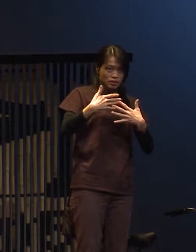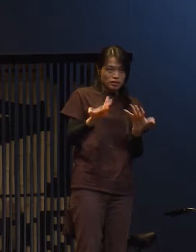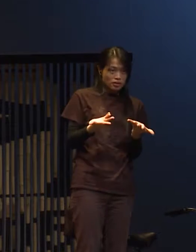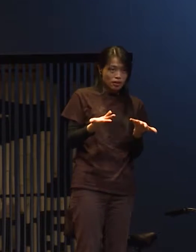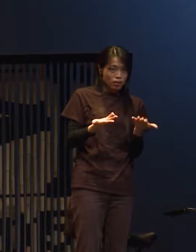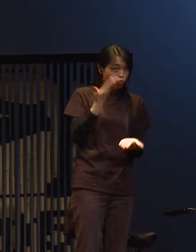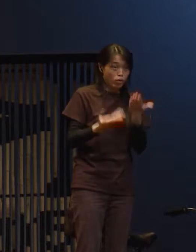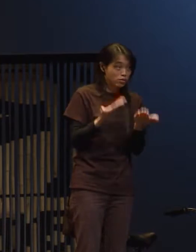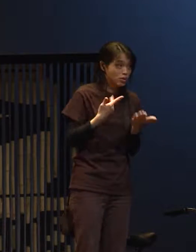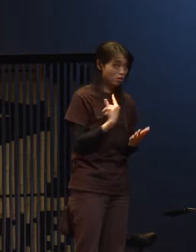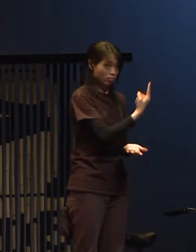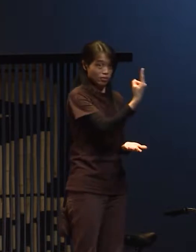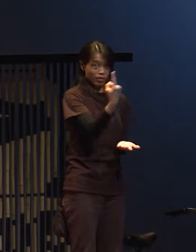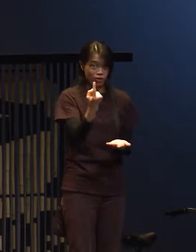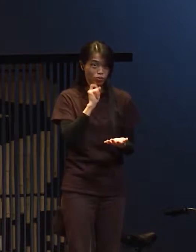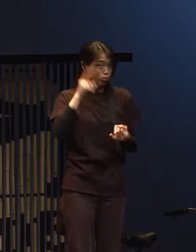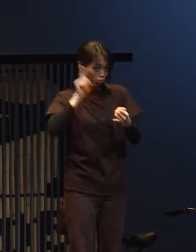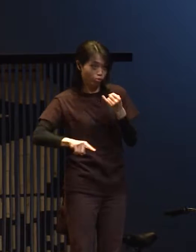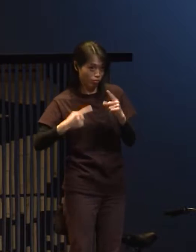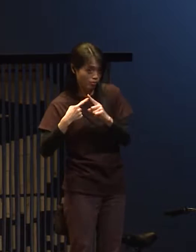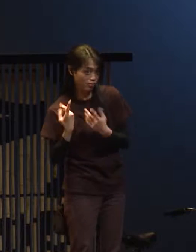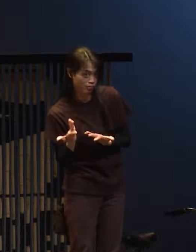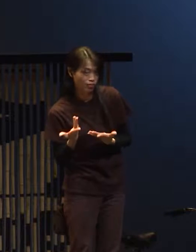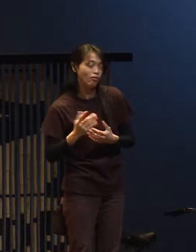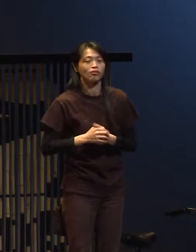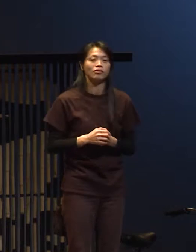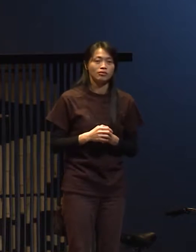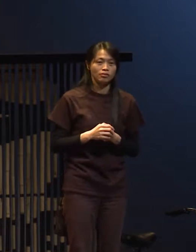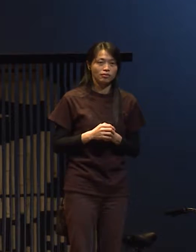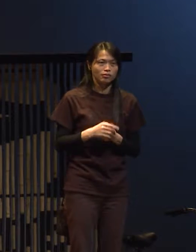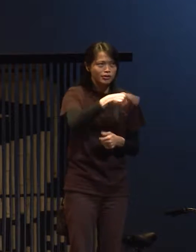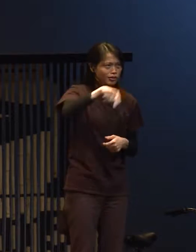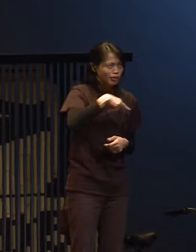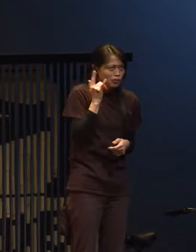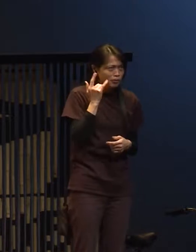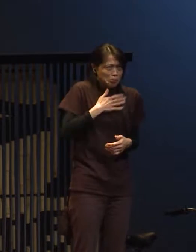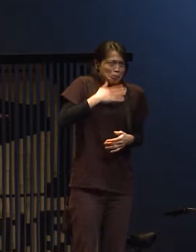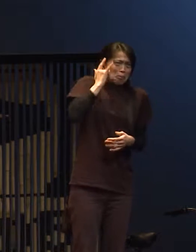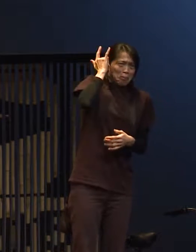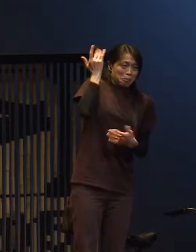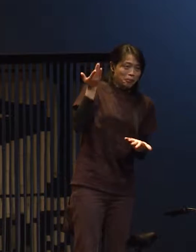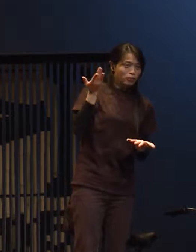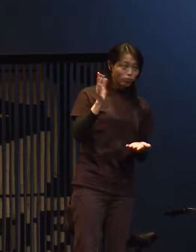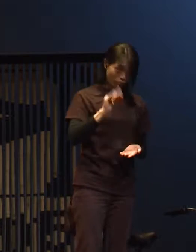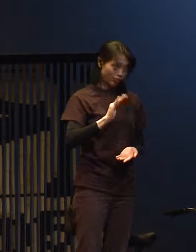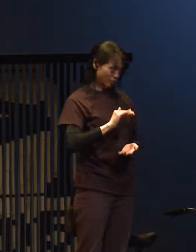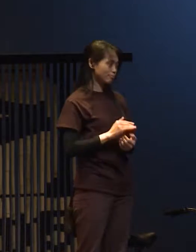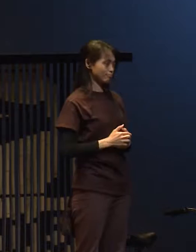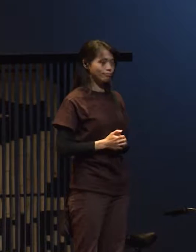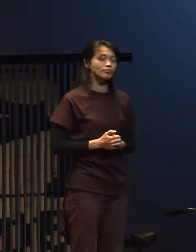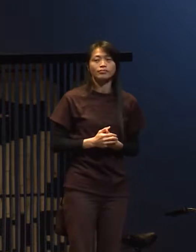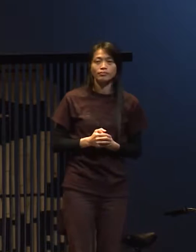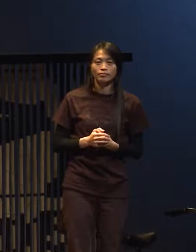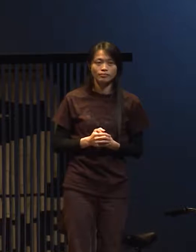no food. Yeah, it's a ridiculous picture and we hope it will never happen. But it means we can